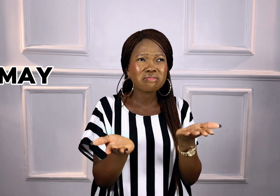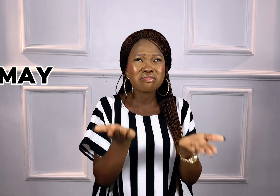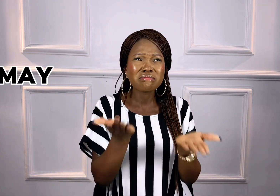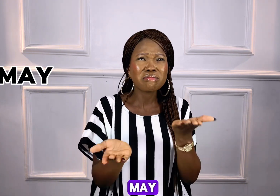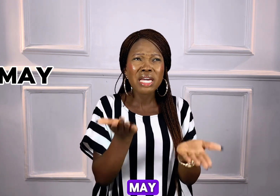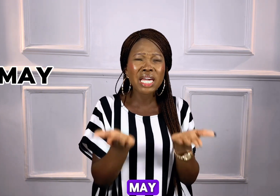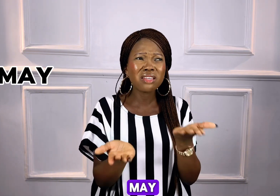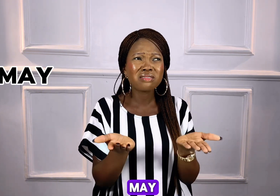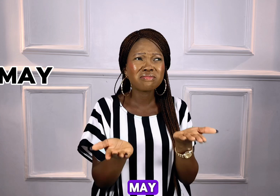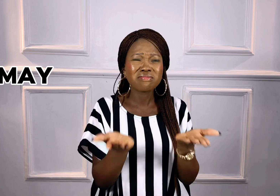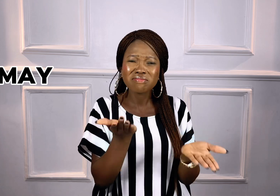May.